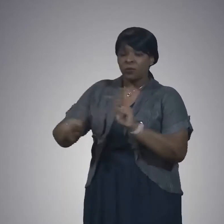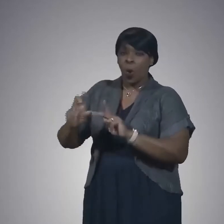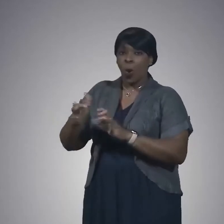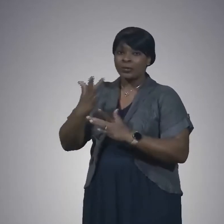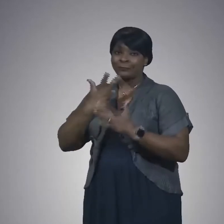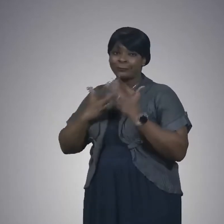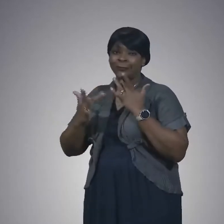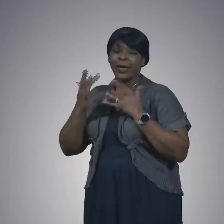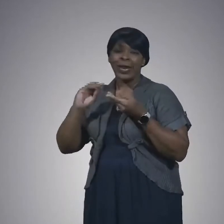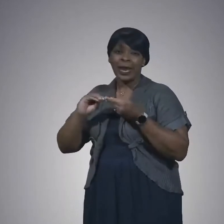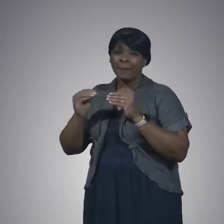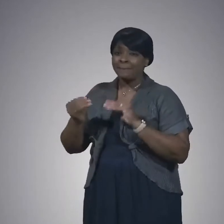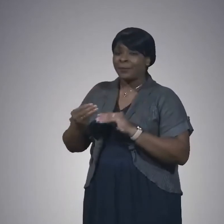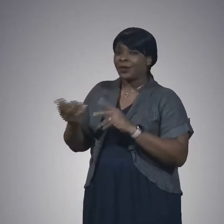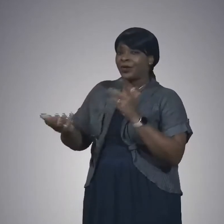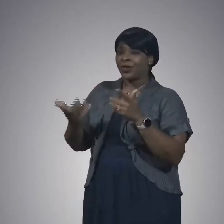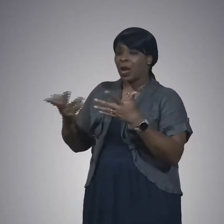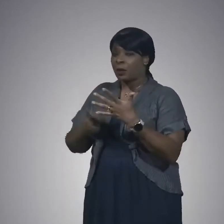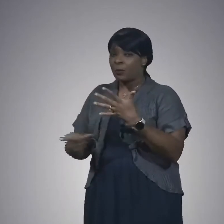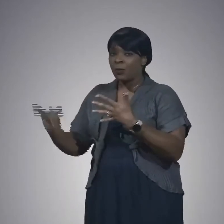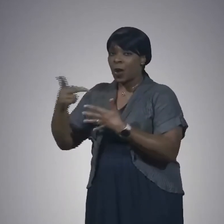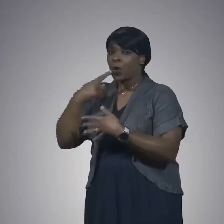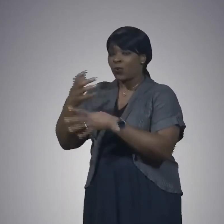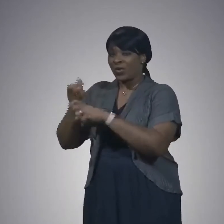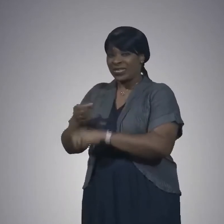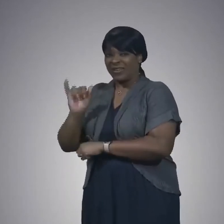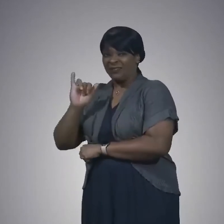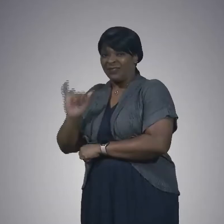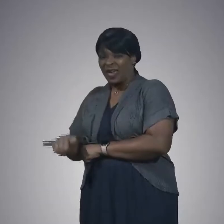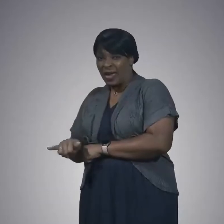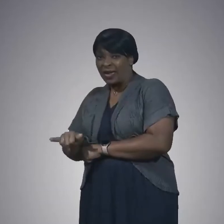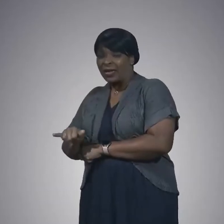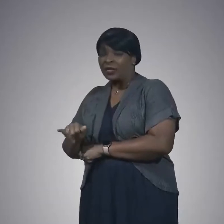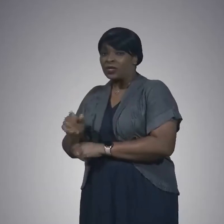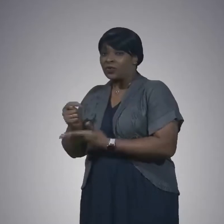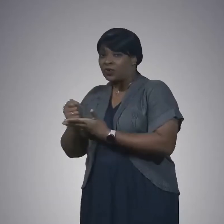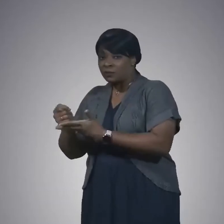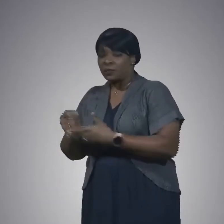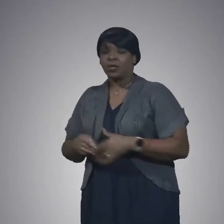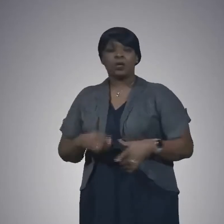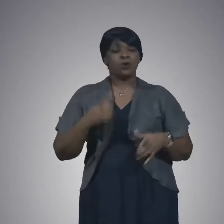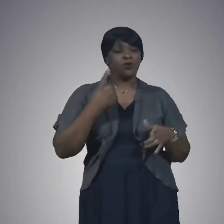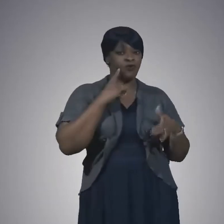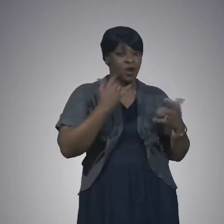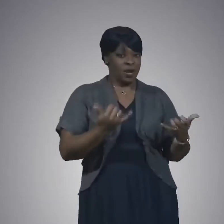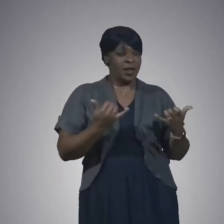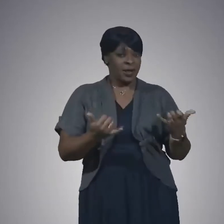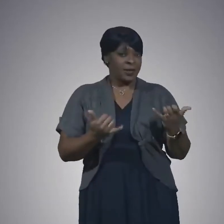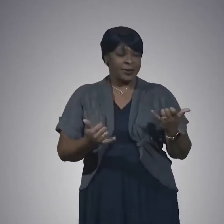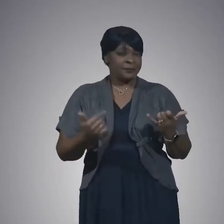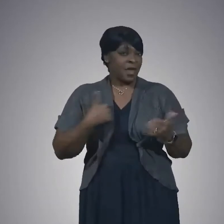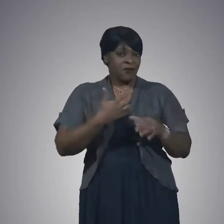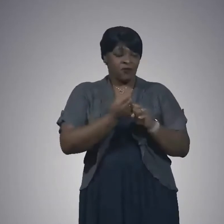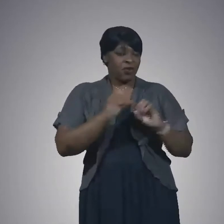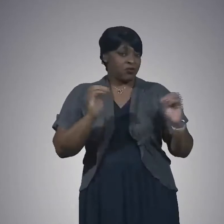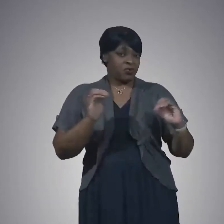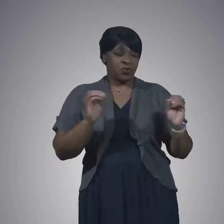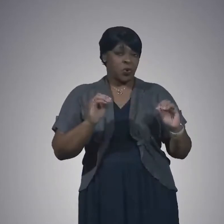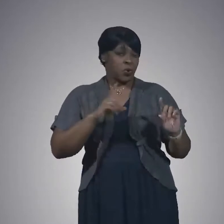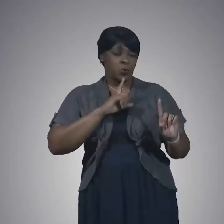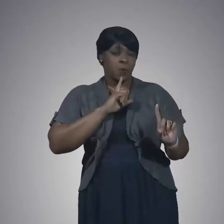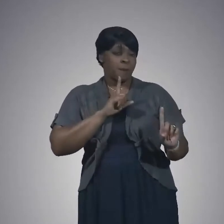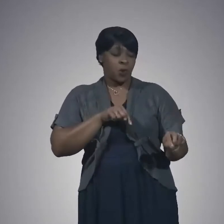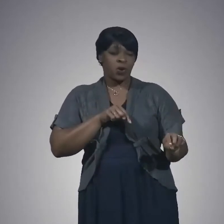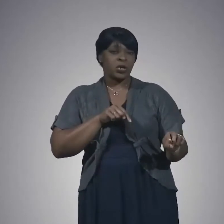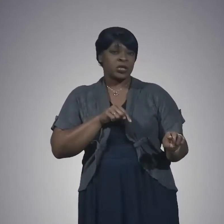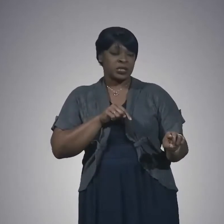to prioritize who receives it? For right now, I have not received any reports